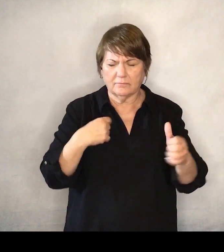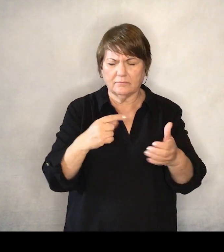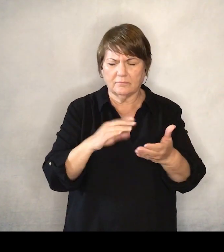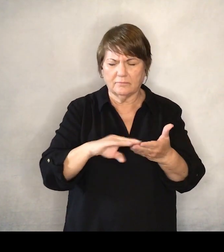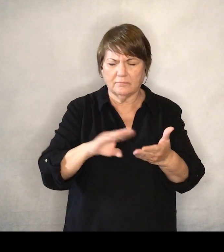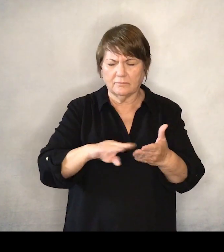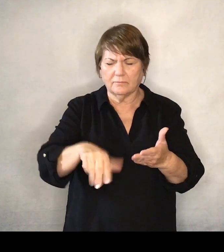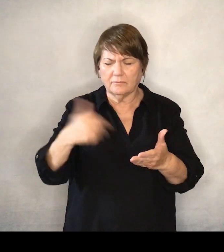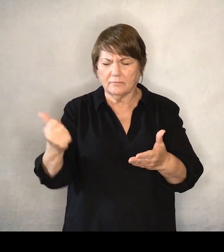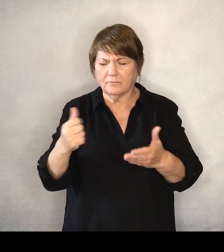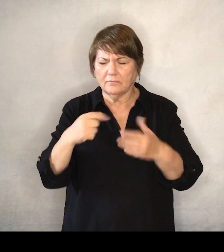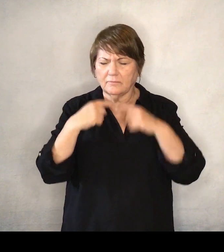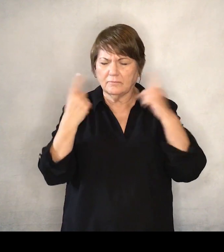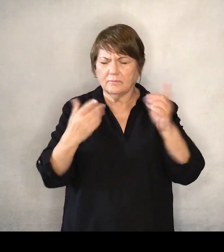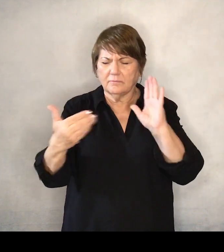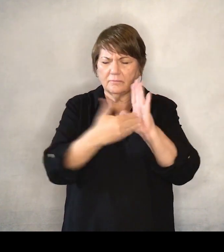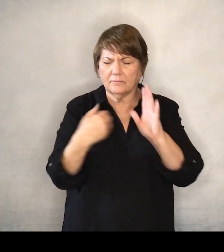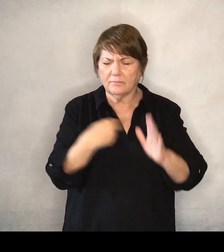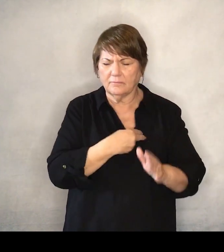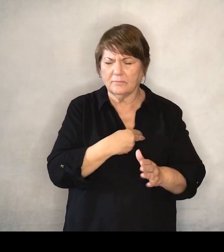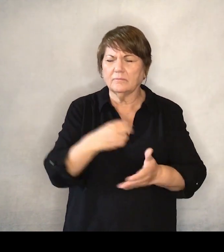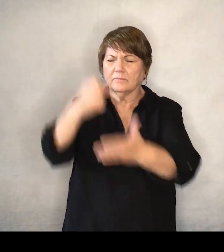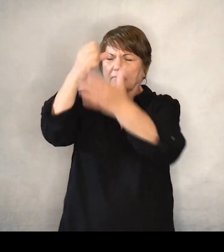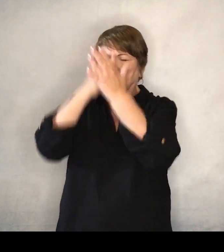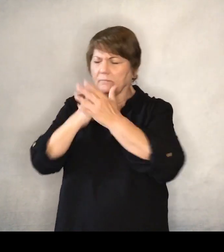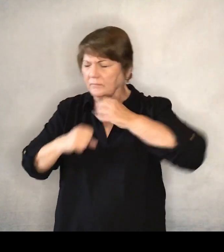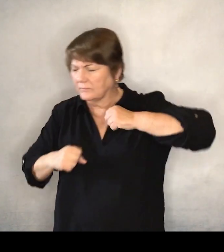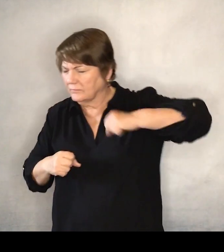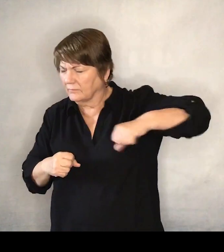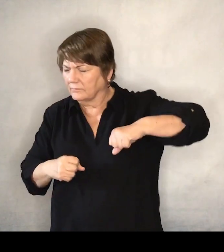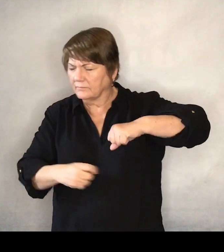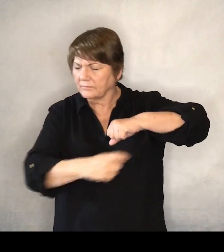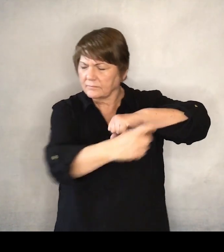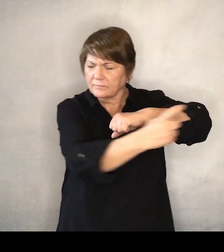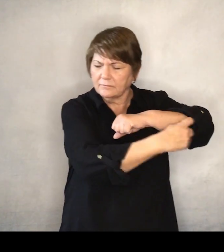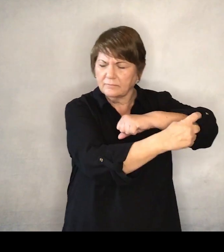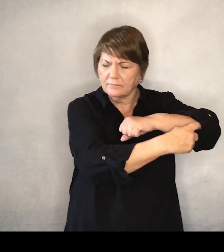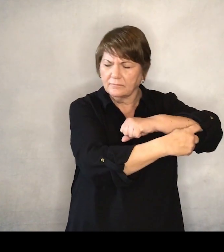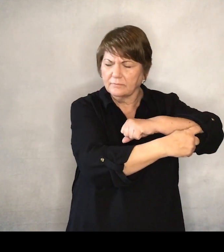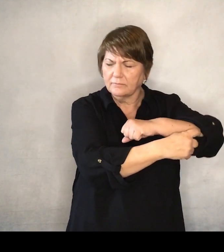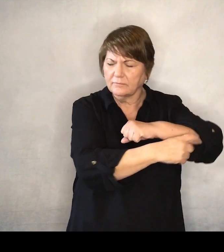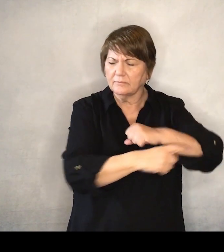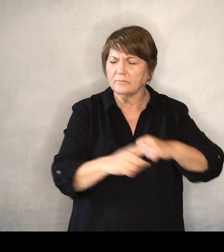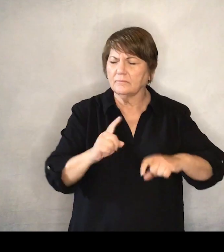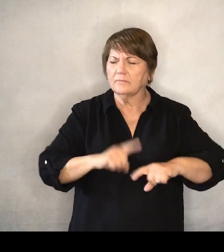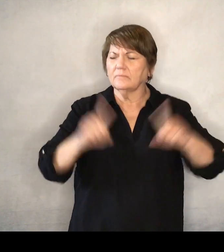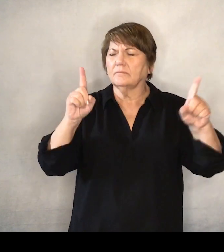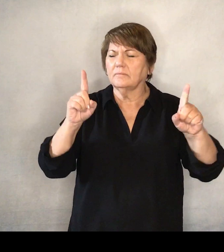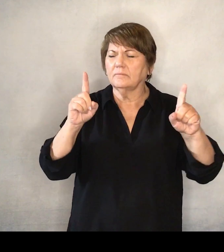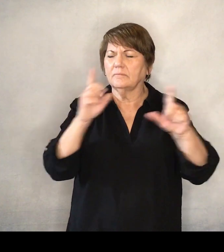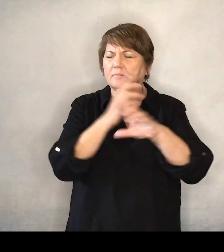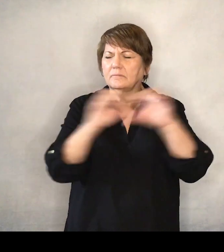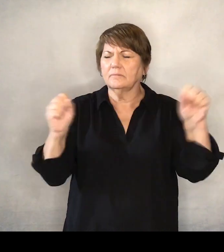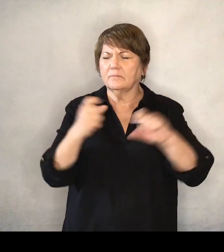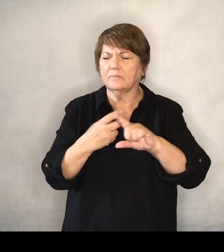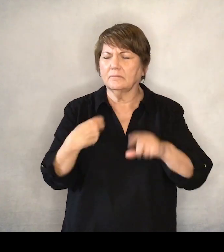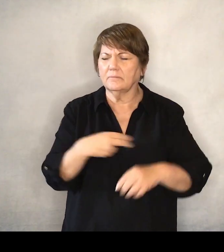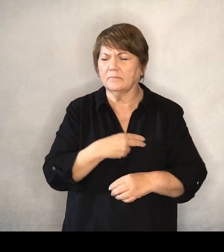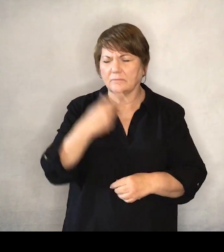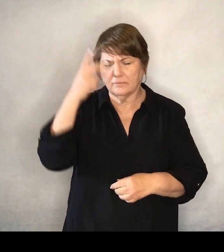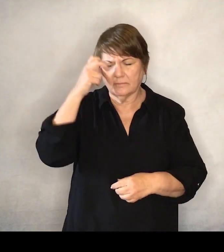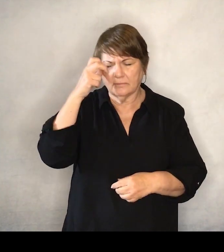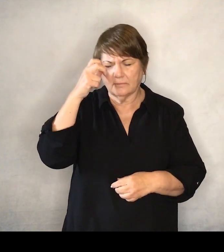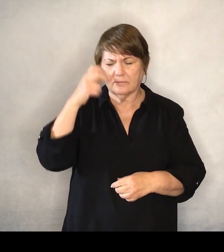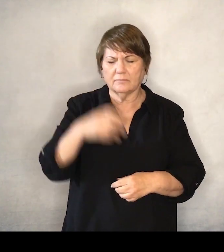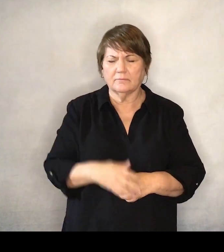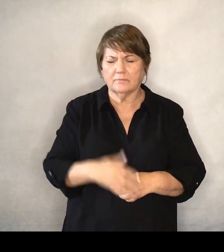we forgive our debtors. And lead us not into temptation, but deliver us from evil. For thine